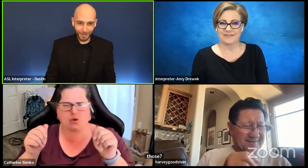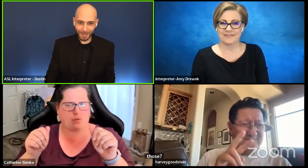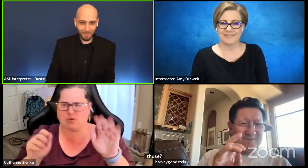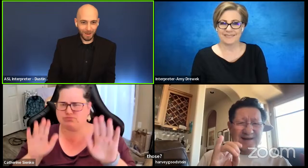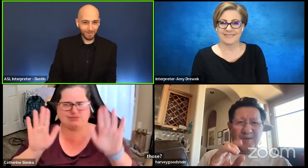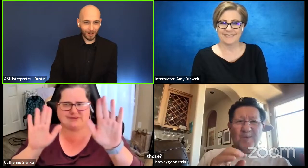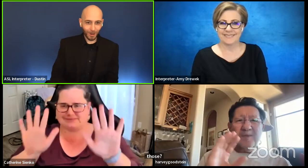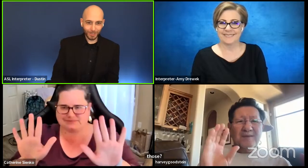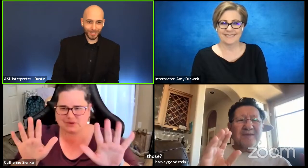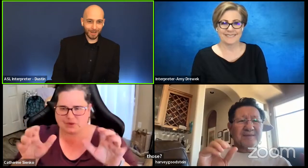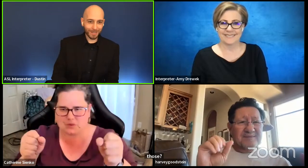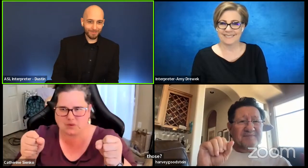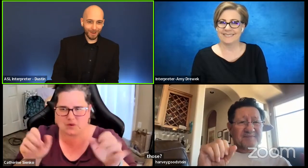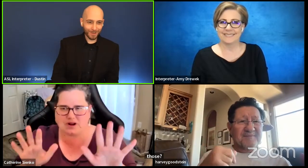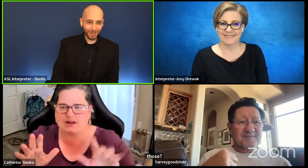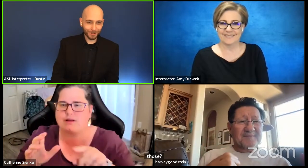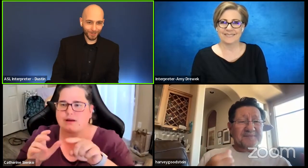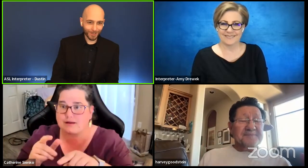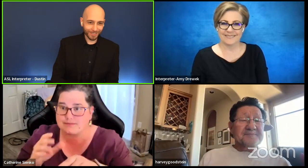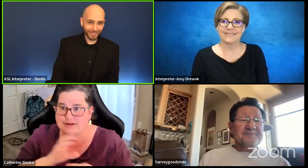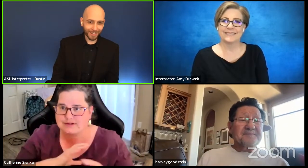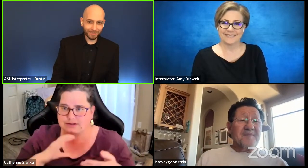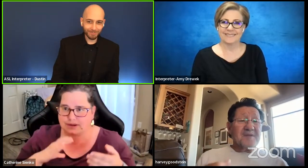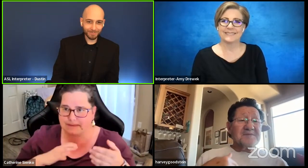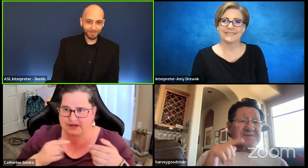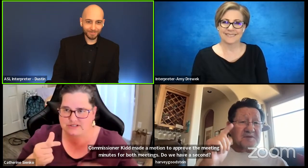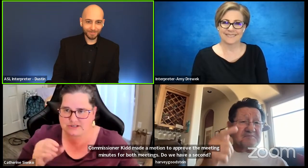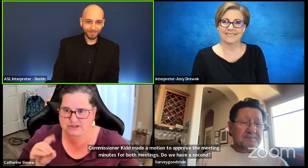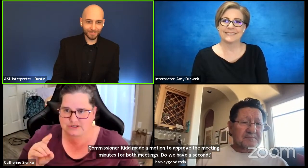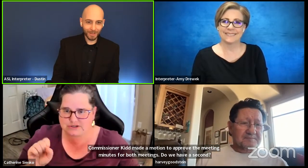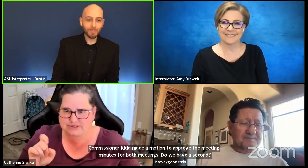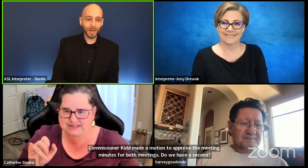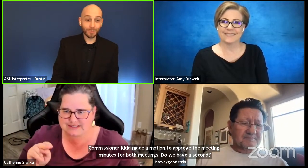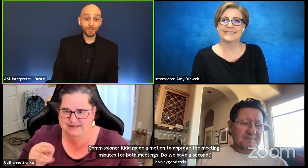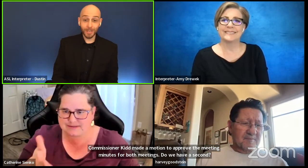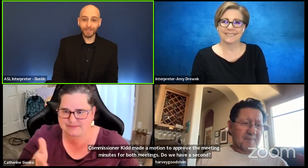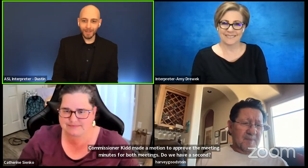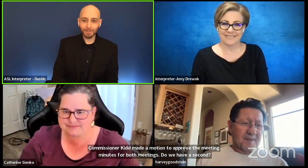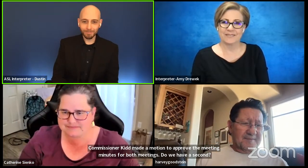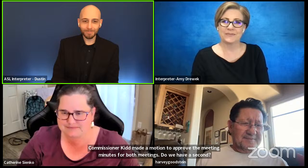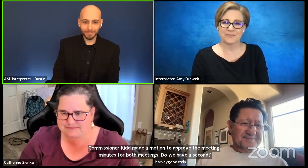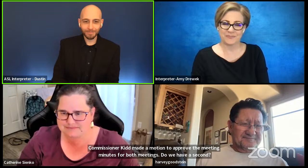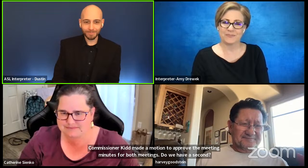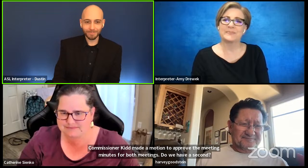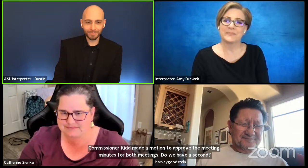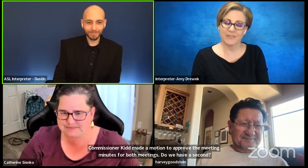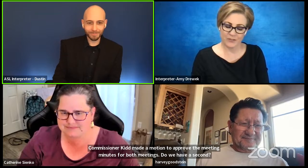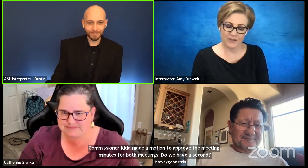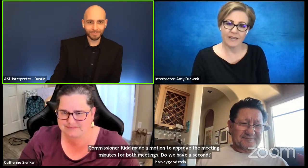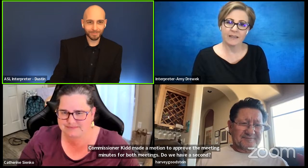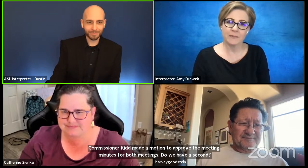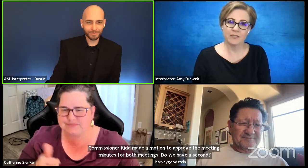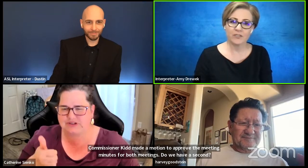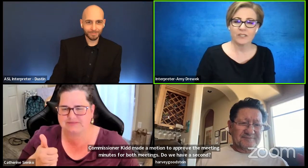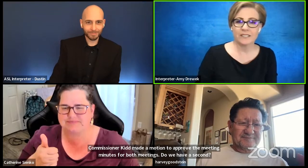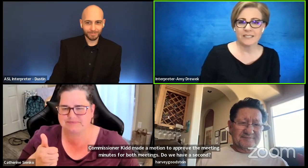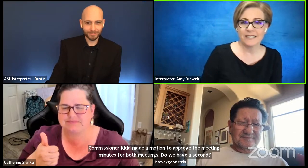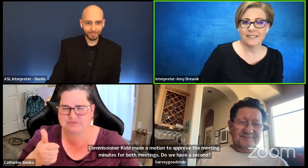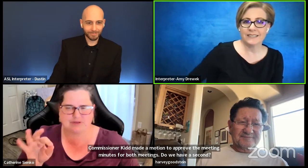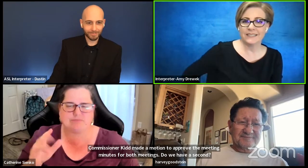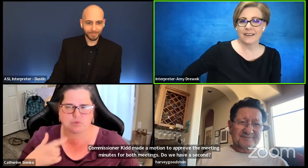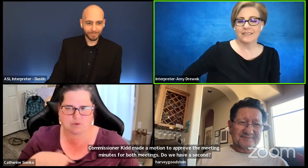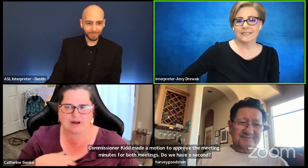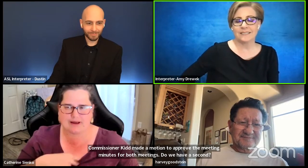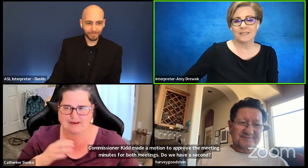This is Harvey. I'm having a hard time getting my video turned on today, but I do second that. Great.